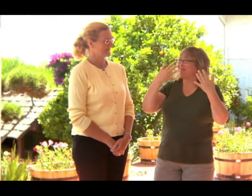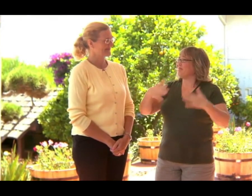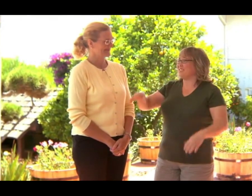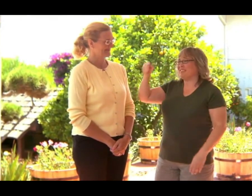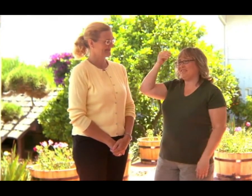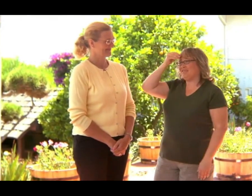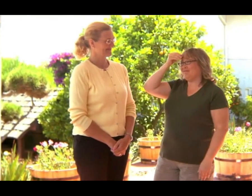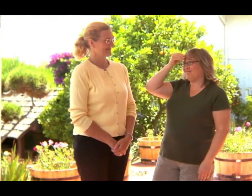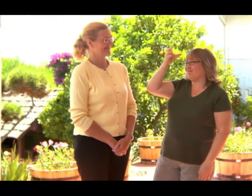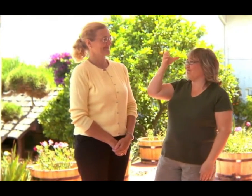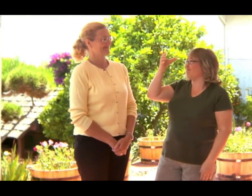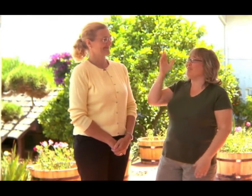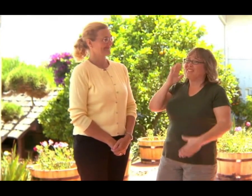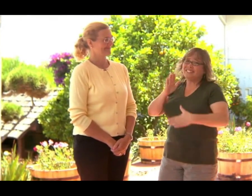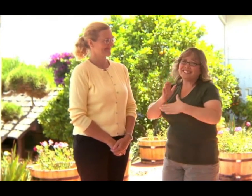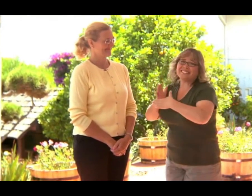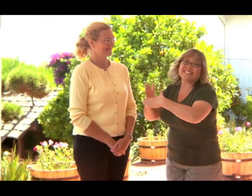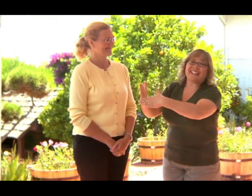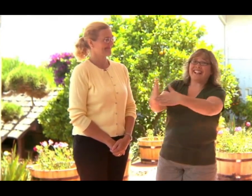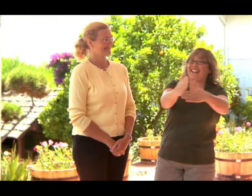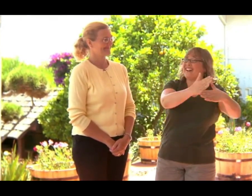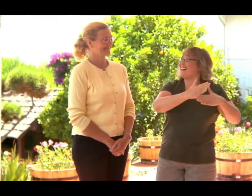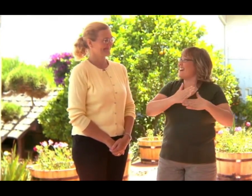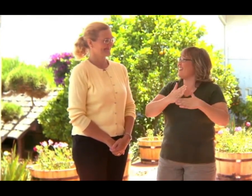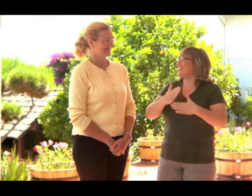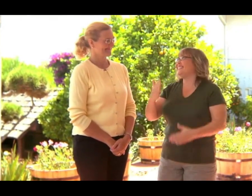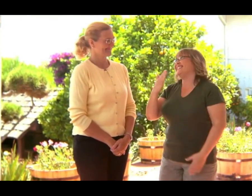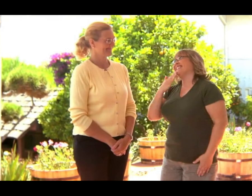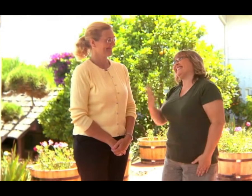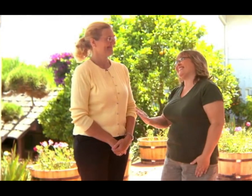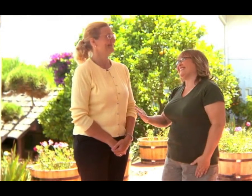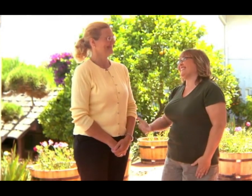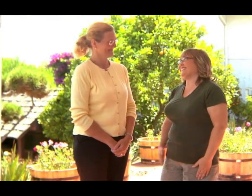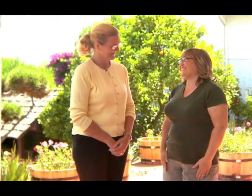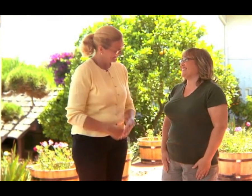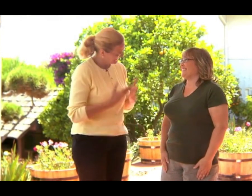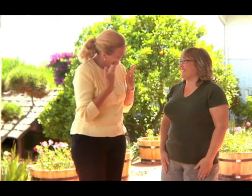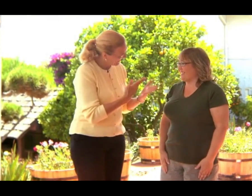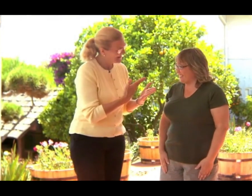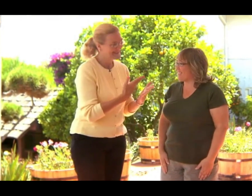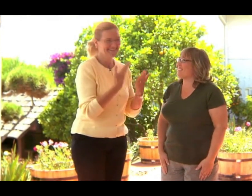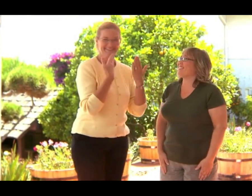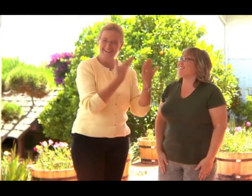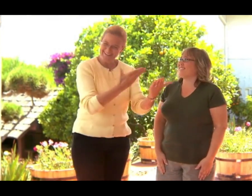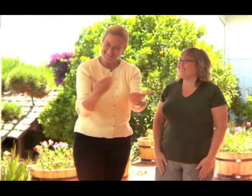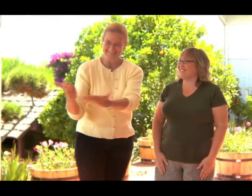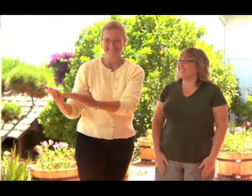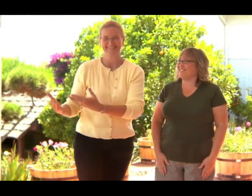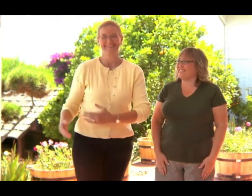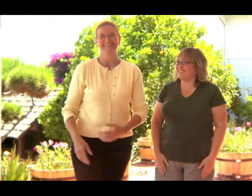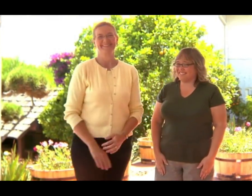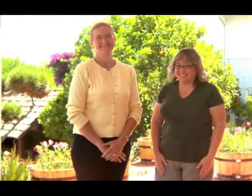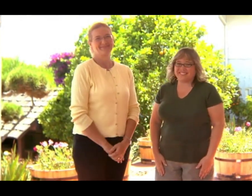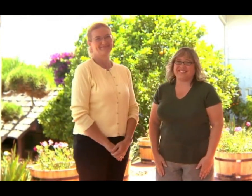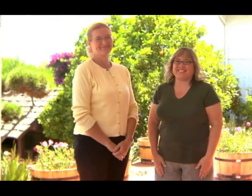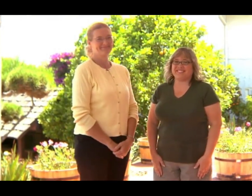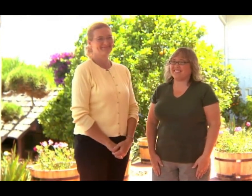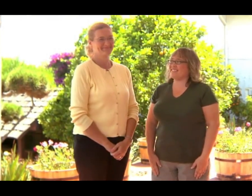We are more educated now and will share this with others. Thank you. Thank you, Sherry, and thank you all.